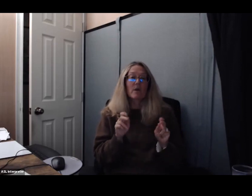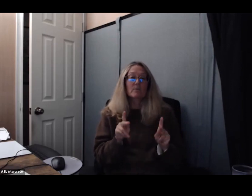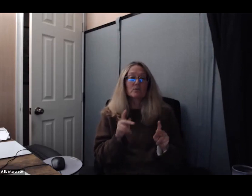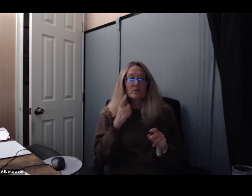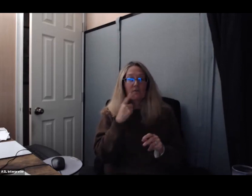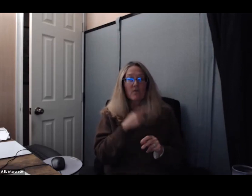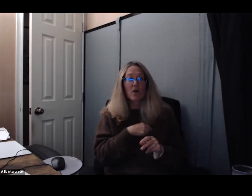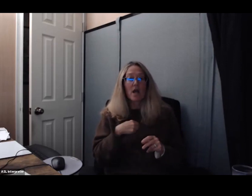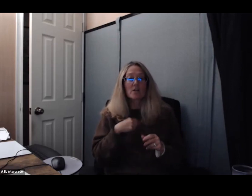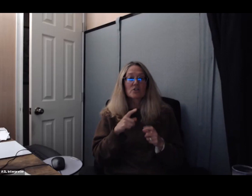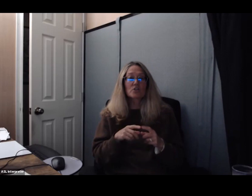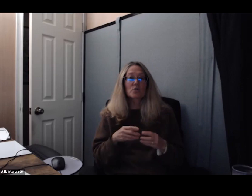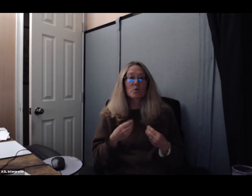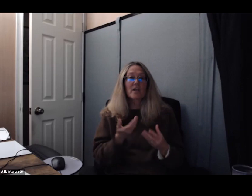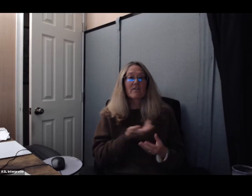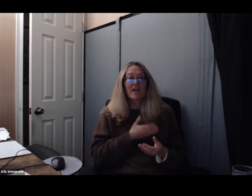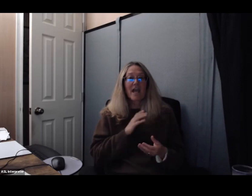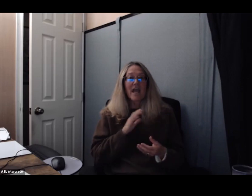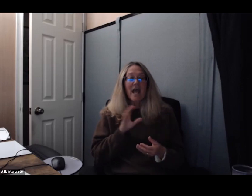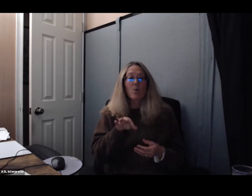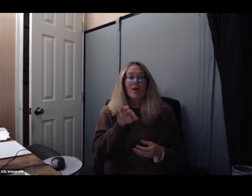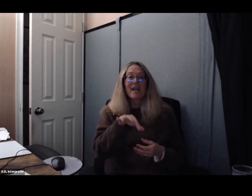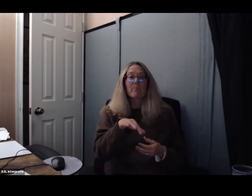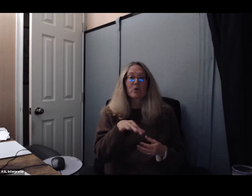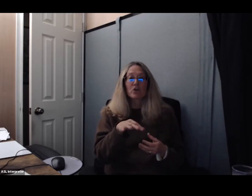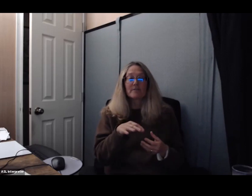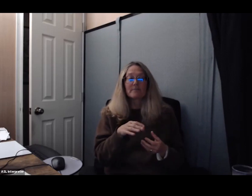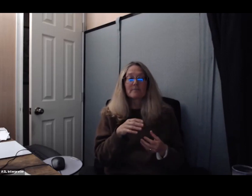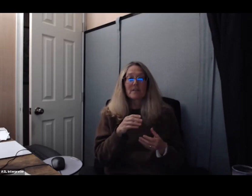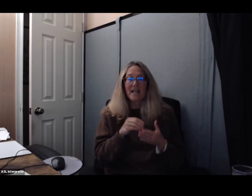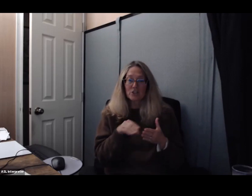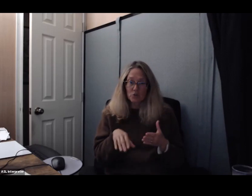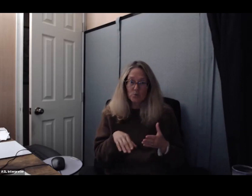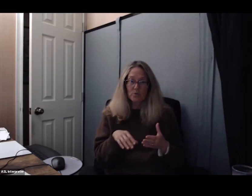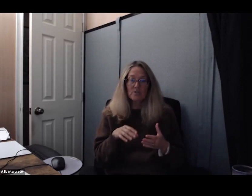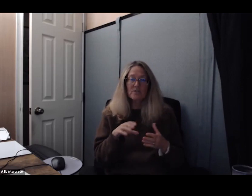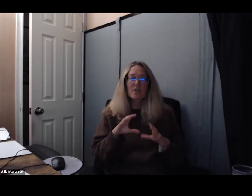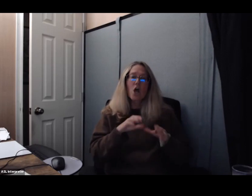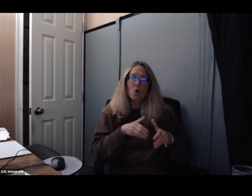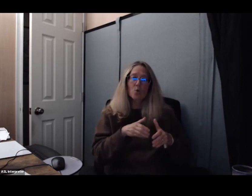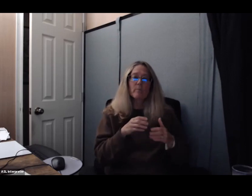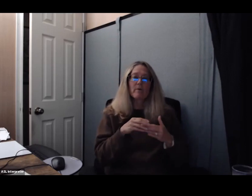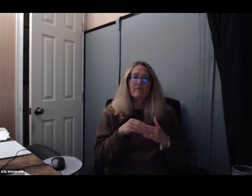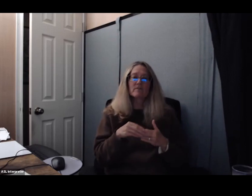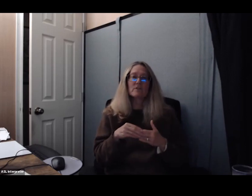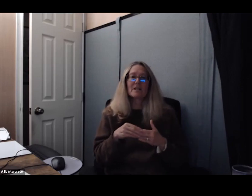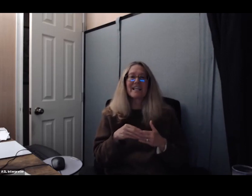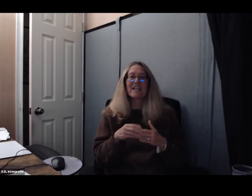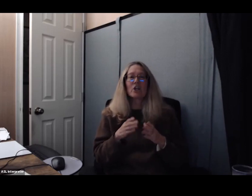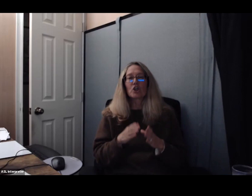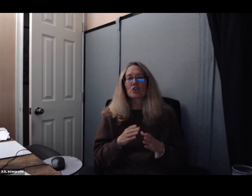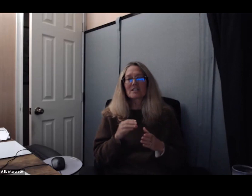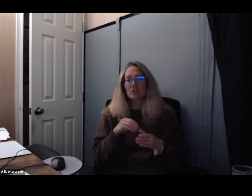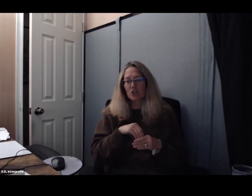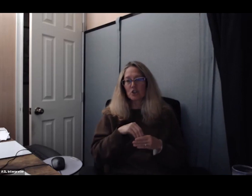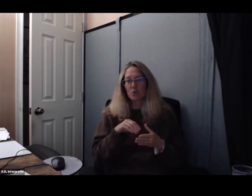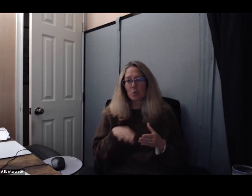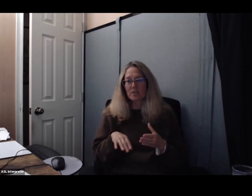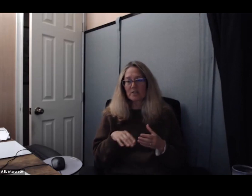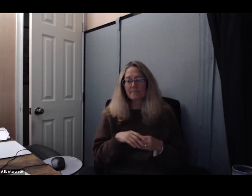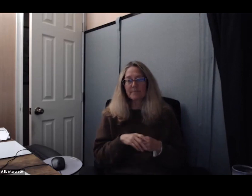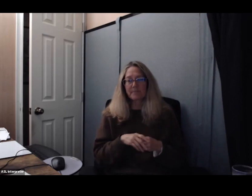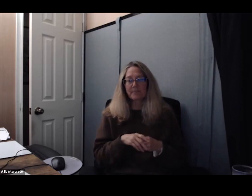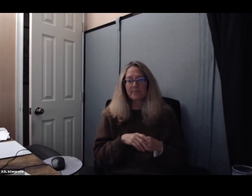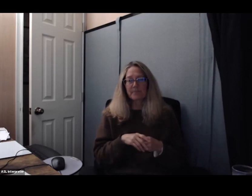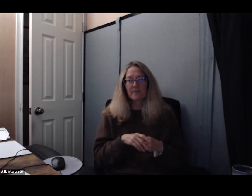for us to give our input as students, as a group of student leaders. And I also want